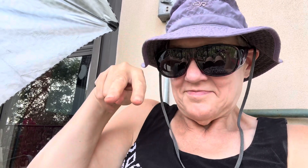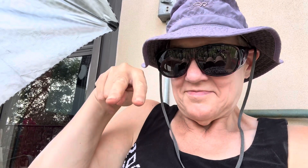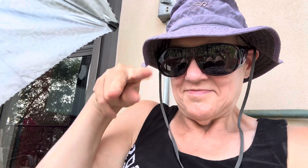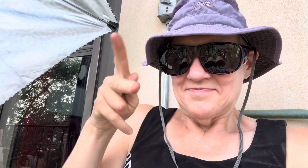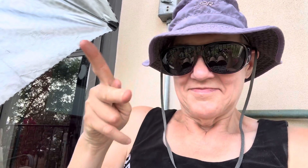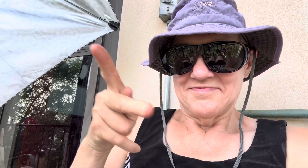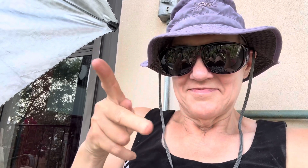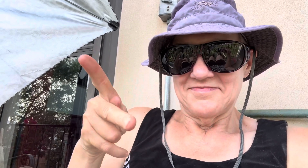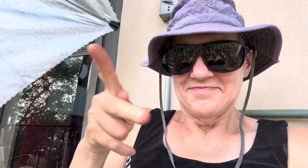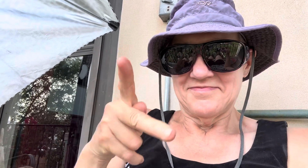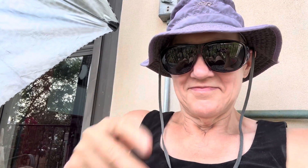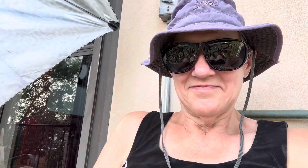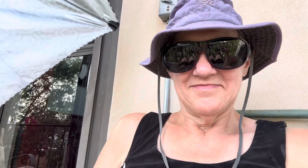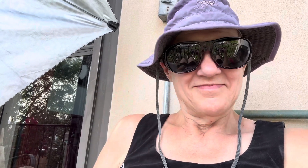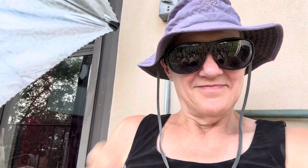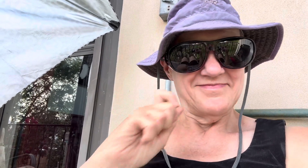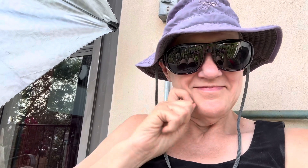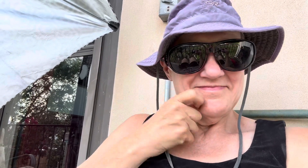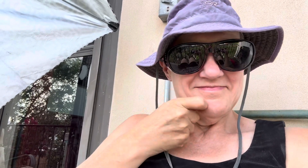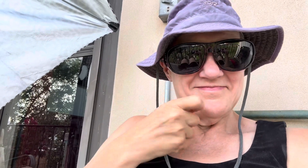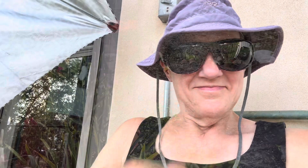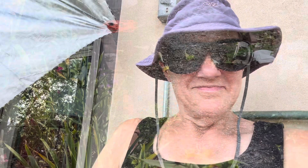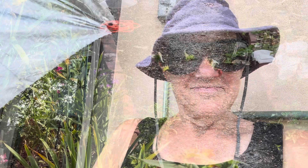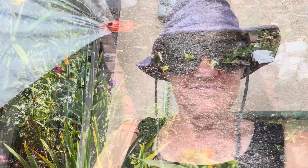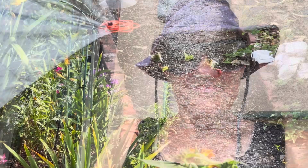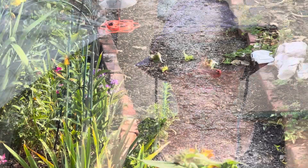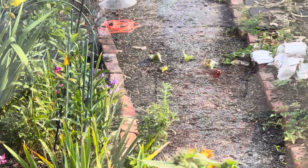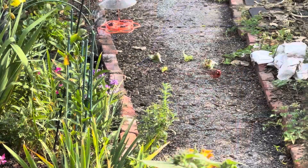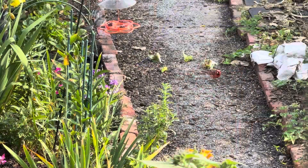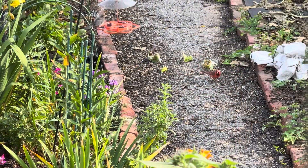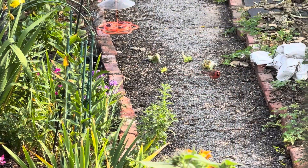independently, and she's just supervising from above. It's interesting.